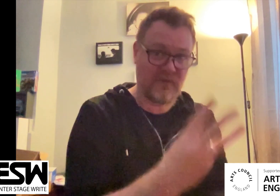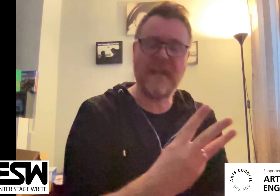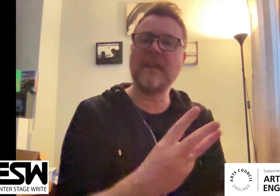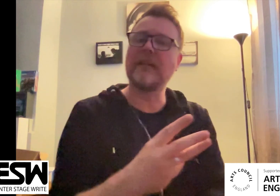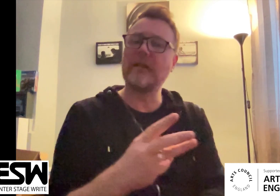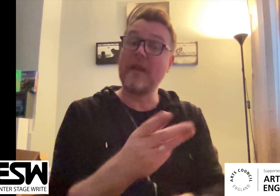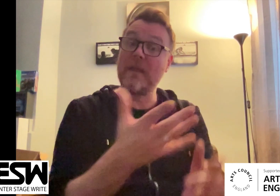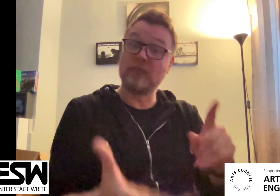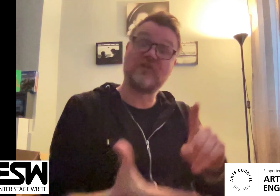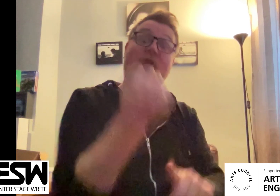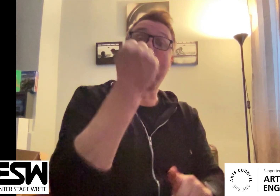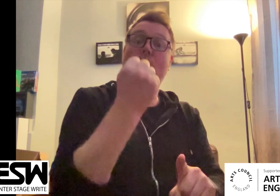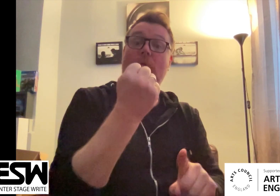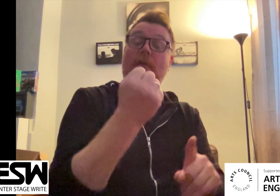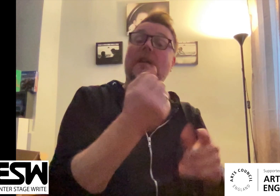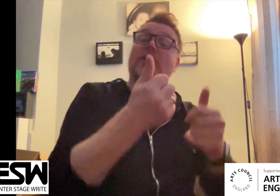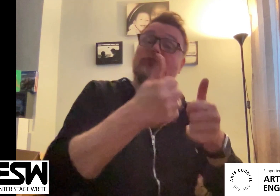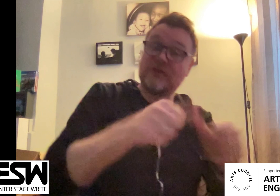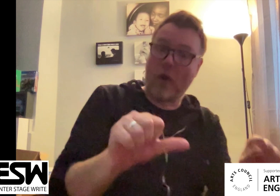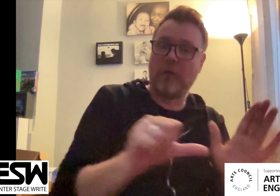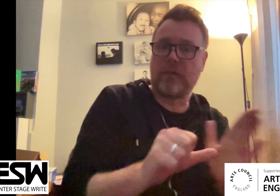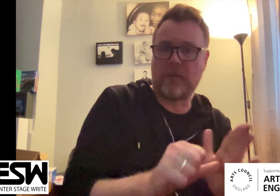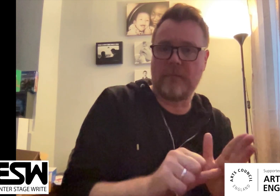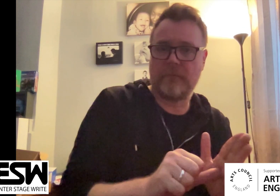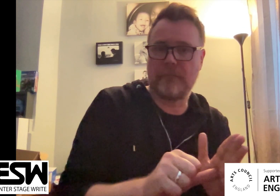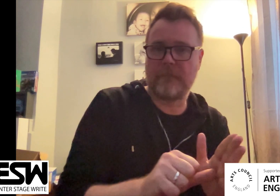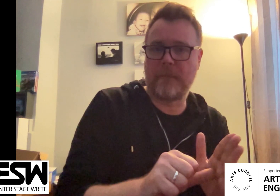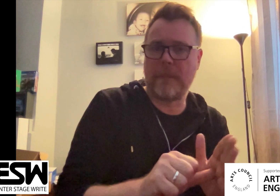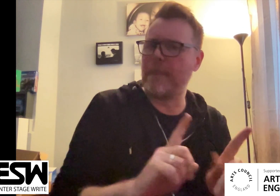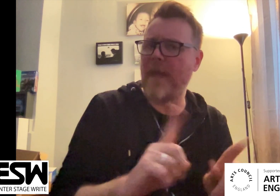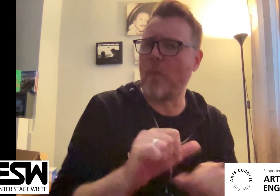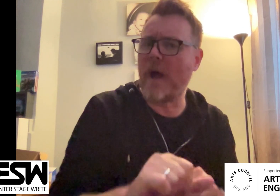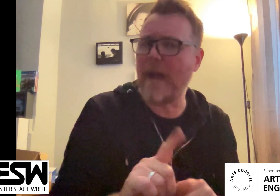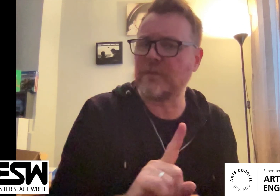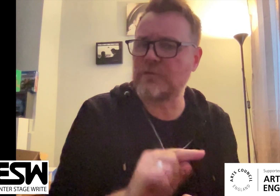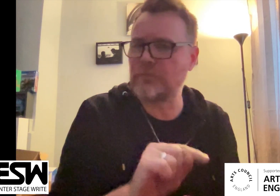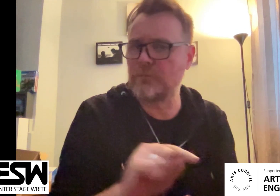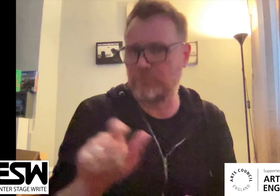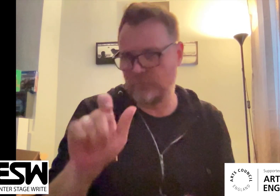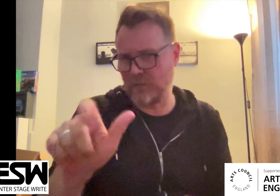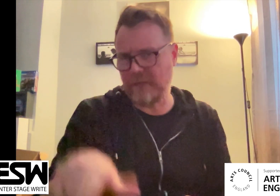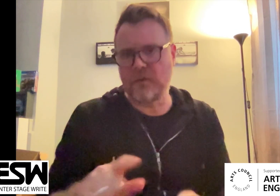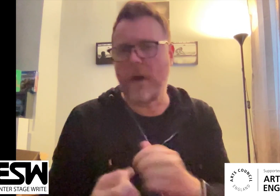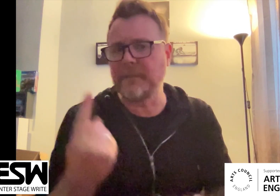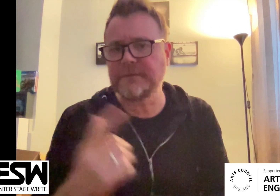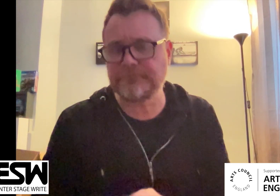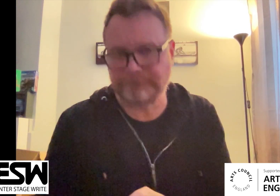3, they've achieved it and the issue is resolved, but what next? What happens to your